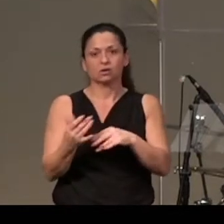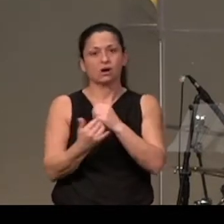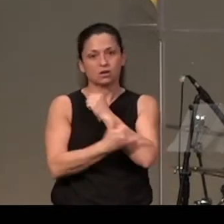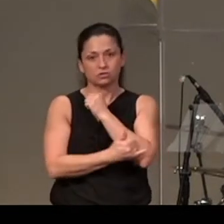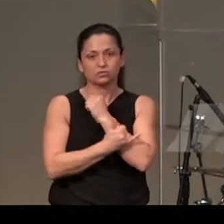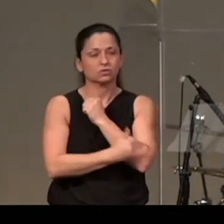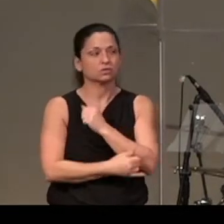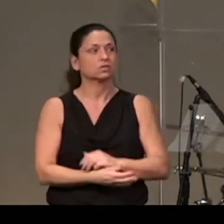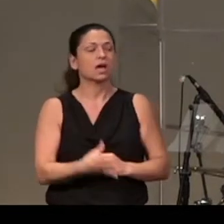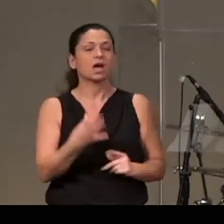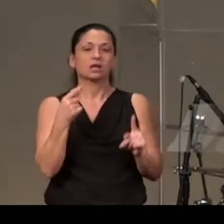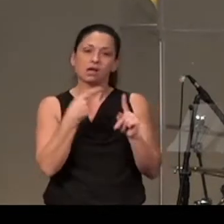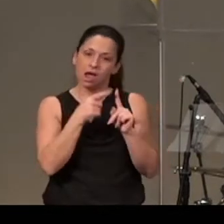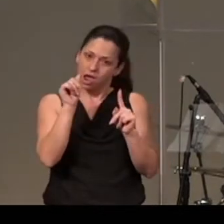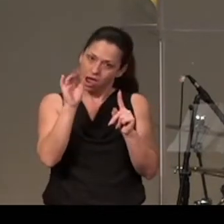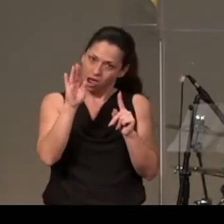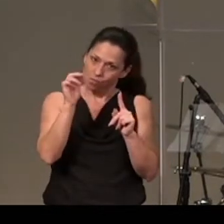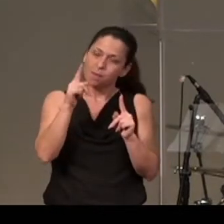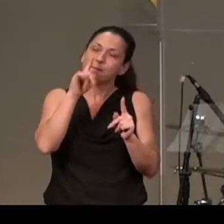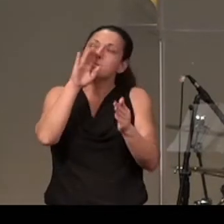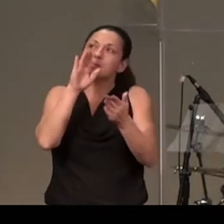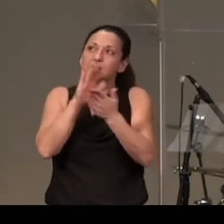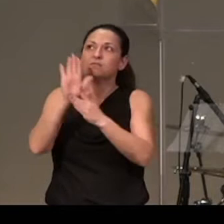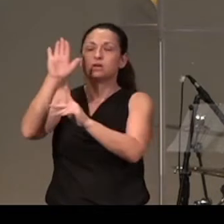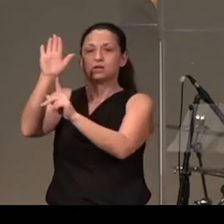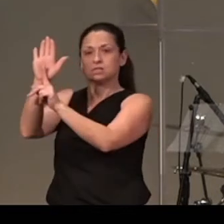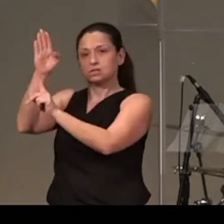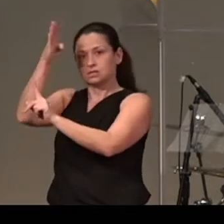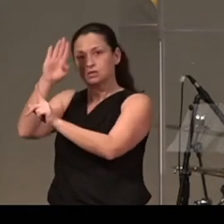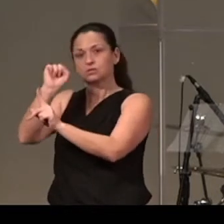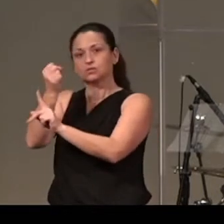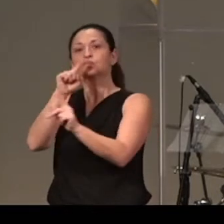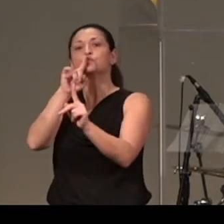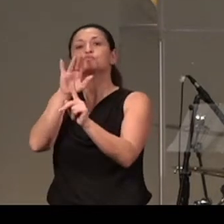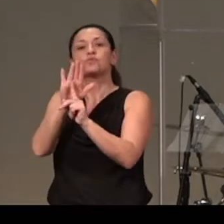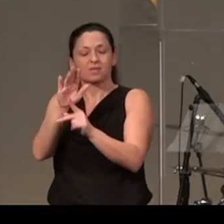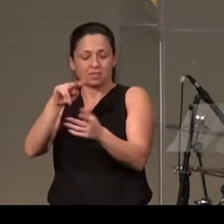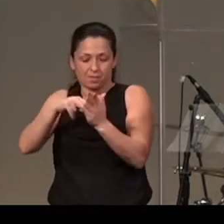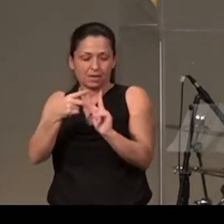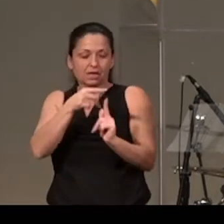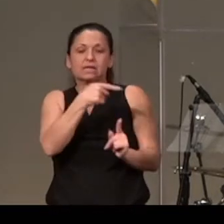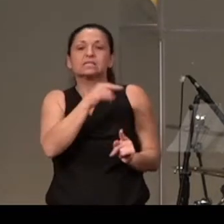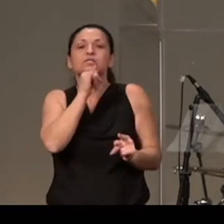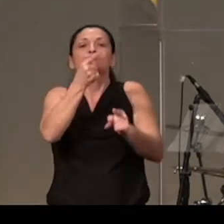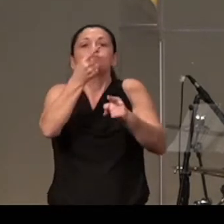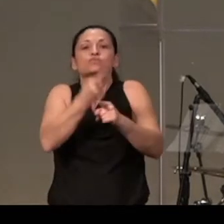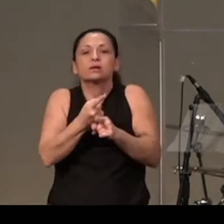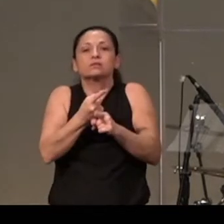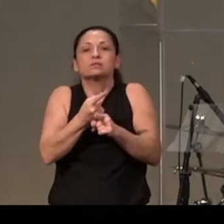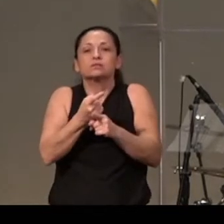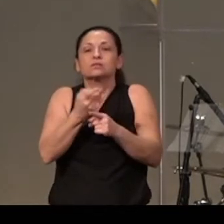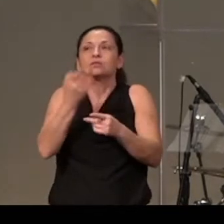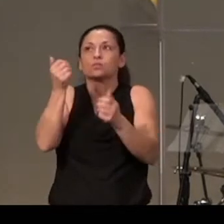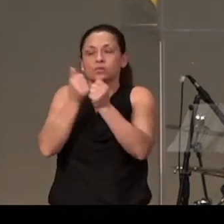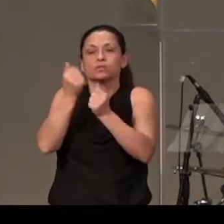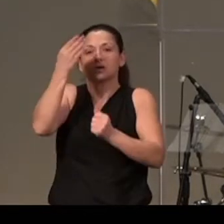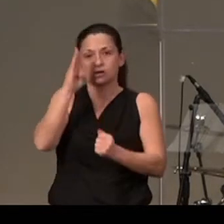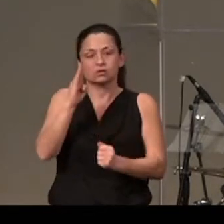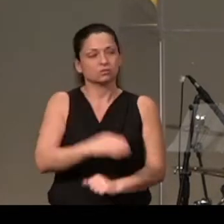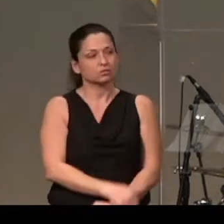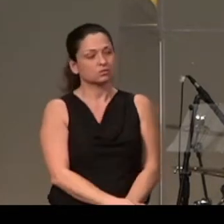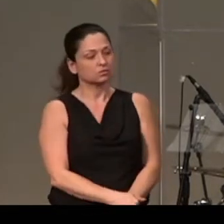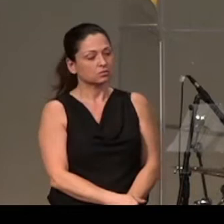because of that, he was just before God. So then, those who are of faith are blessed